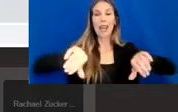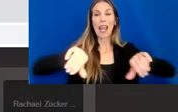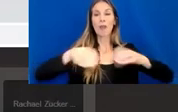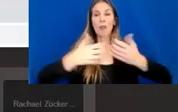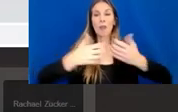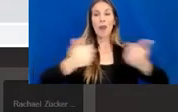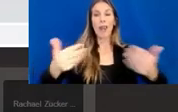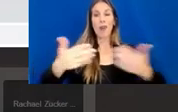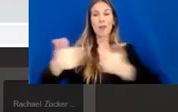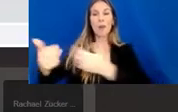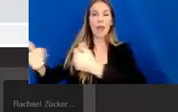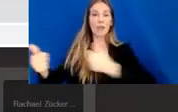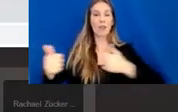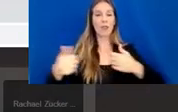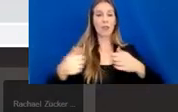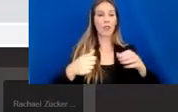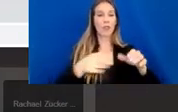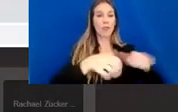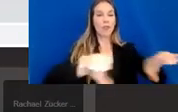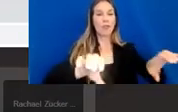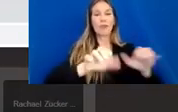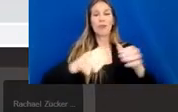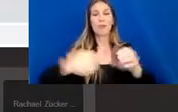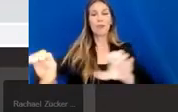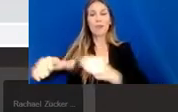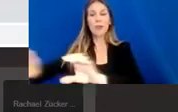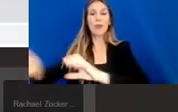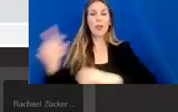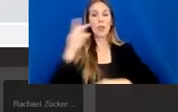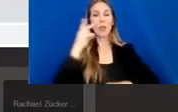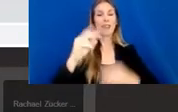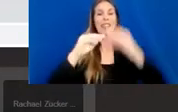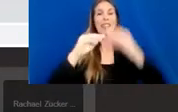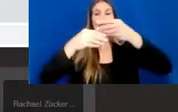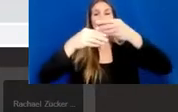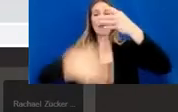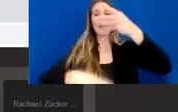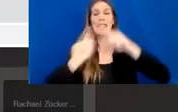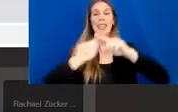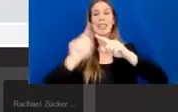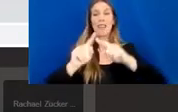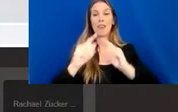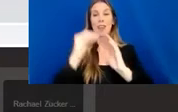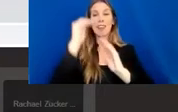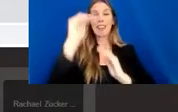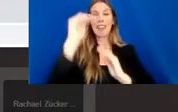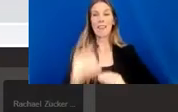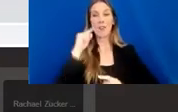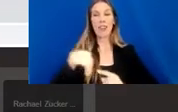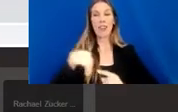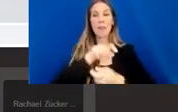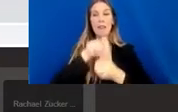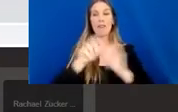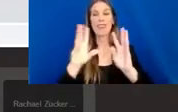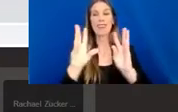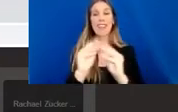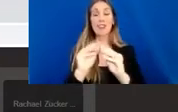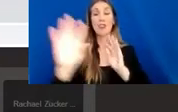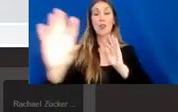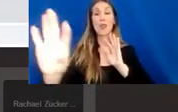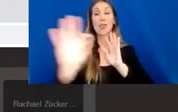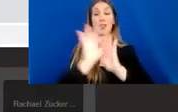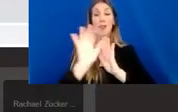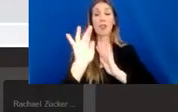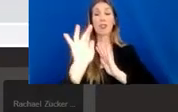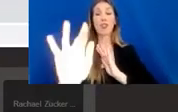computer, there's going to be all the breakouts listed for that particular session that you are in. And you can choose from the